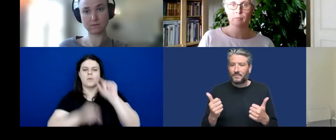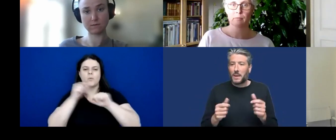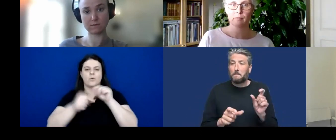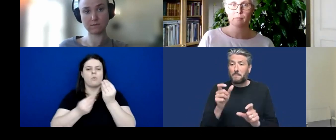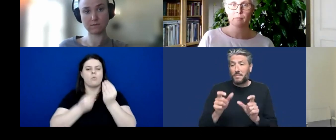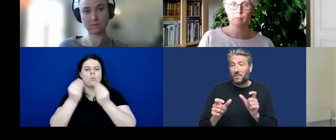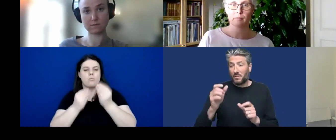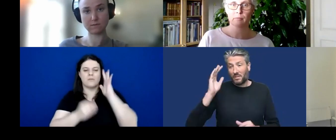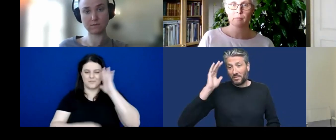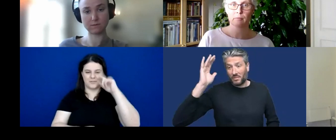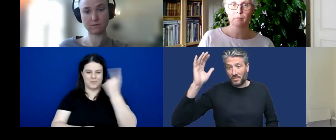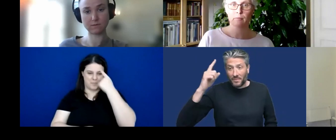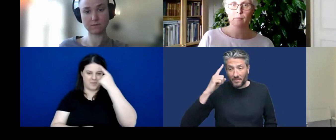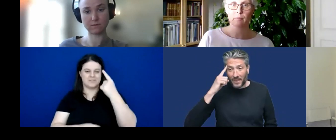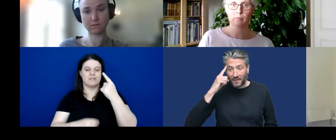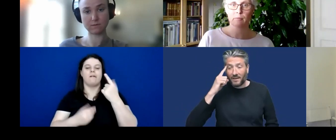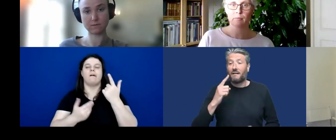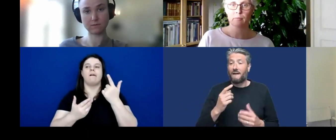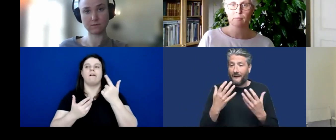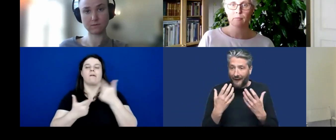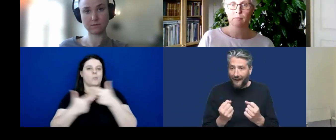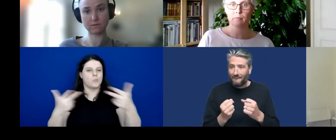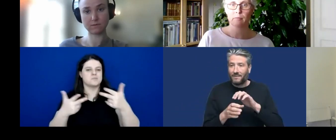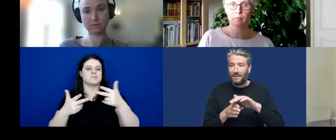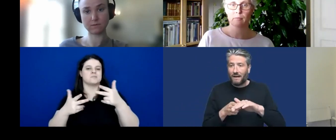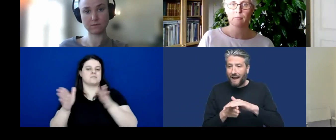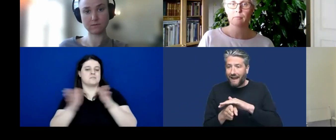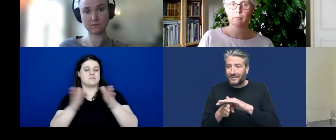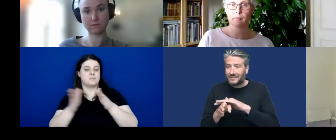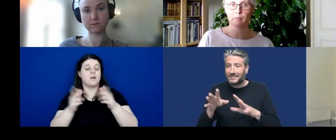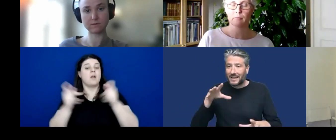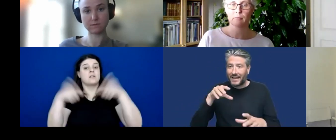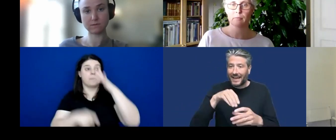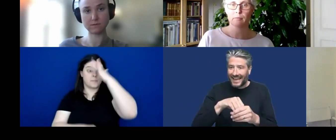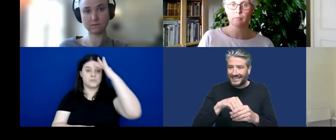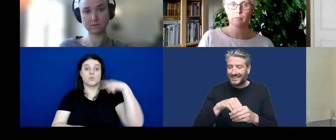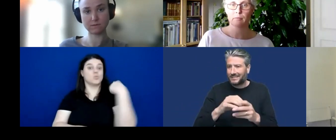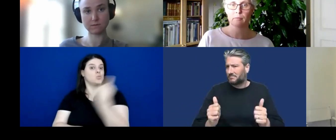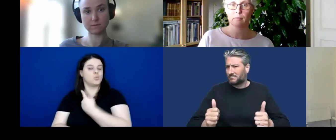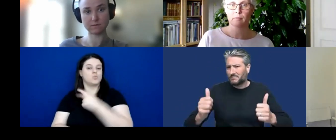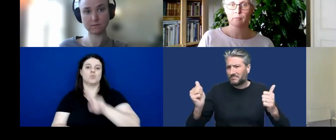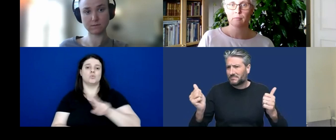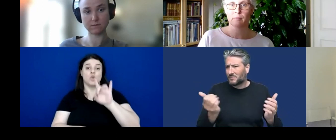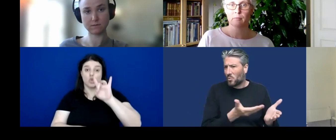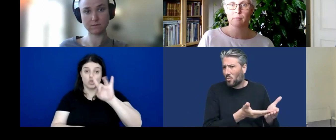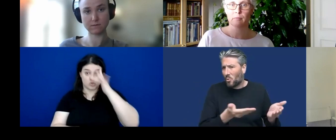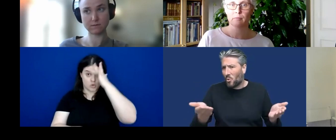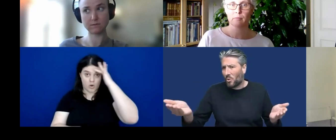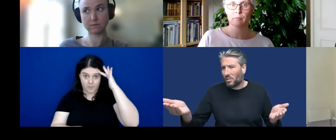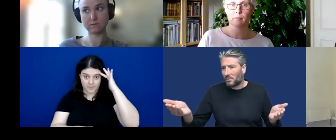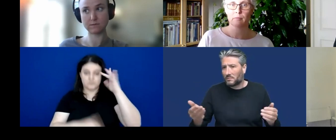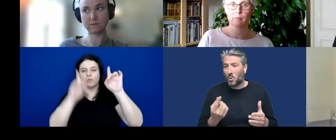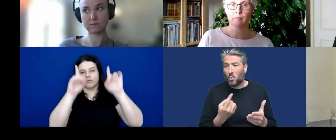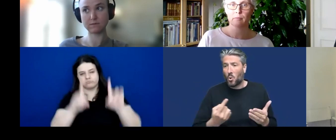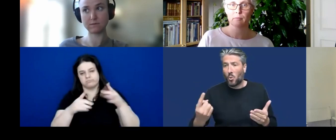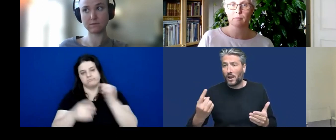actually becomes more useful for everybody, not necessarily only for people with sensory loss.